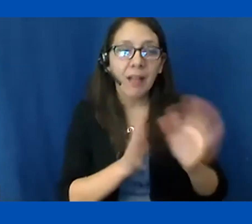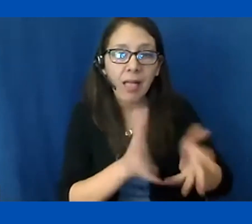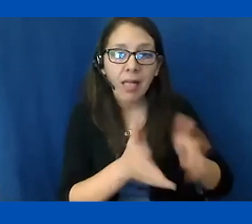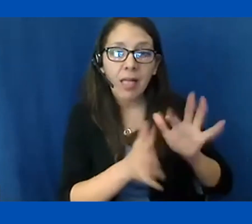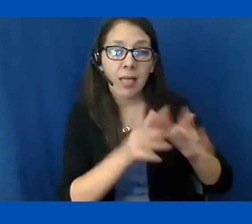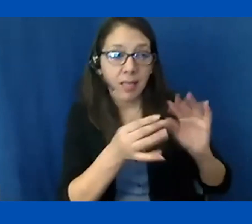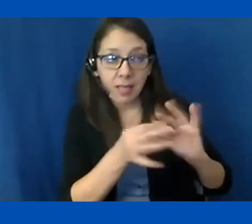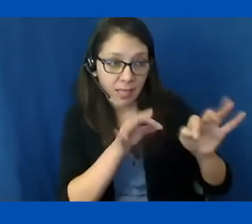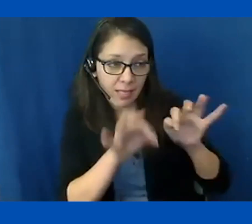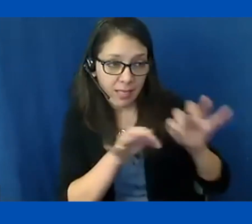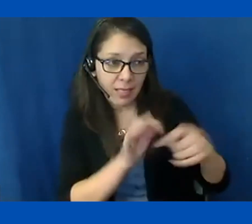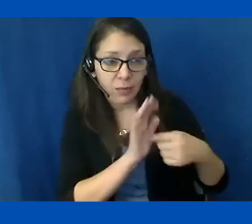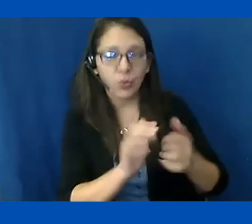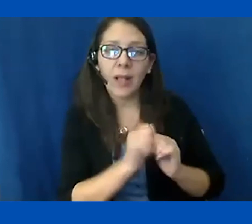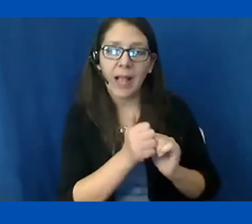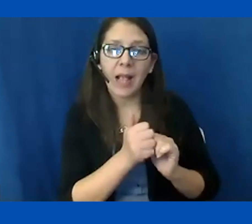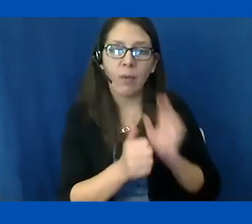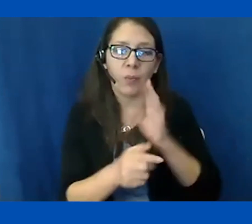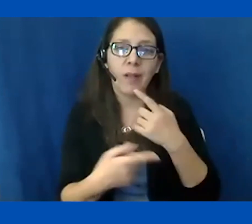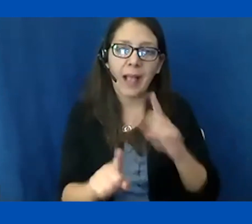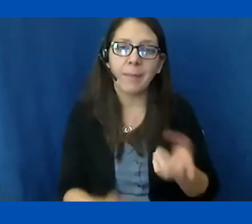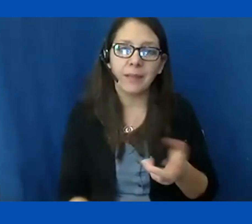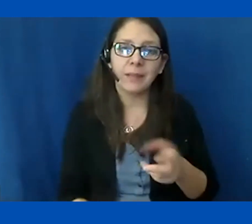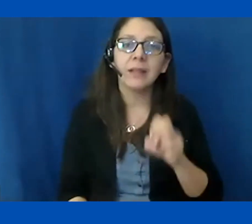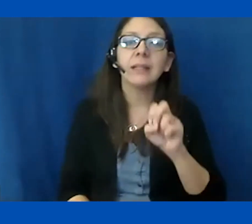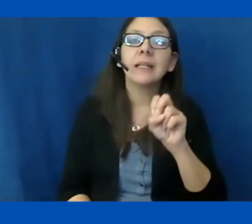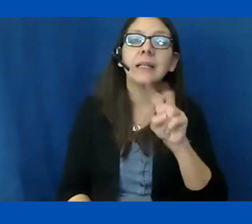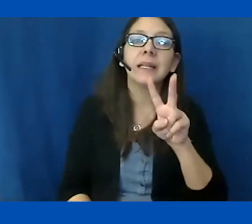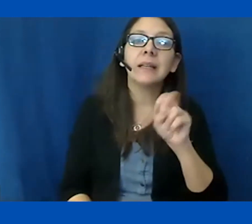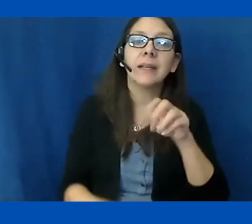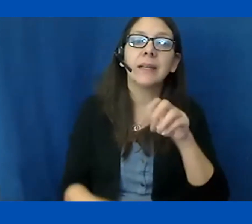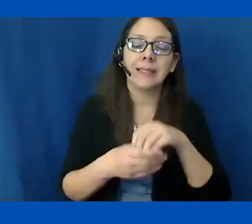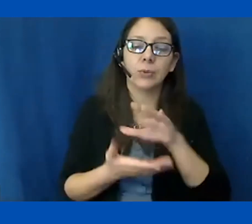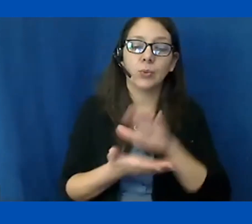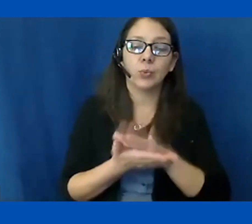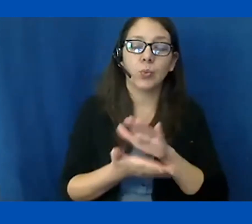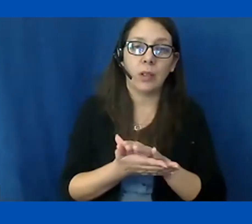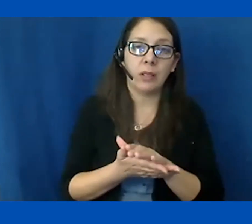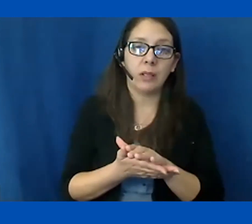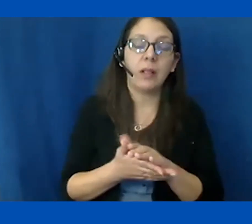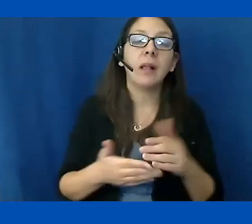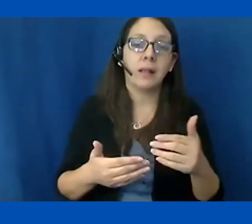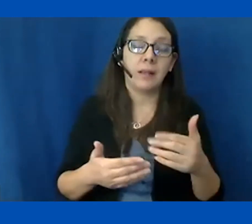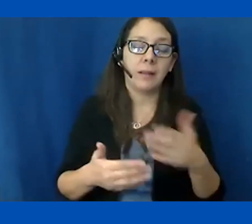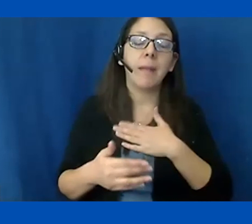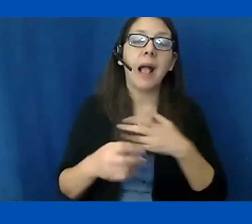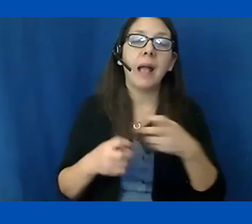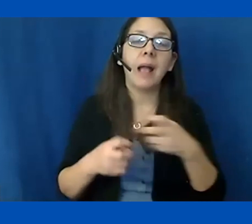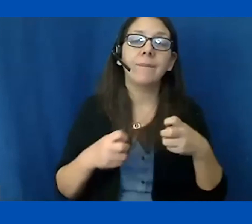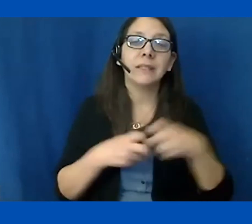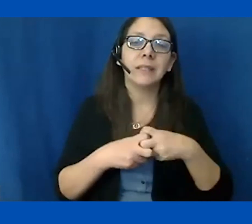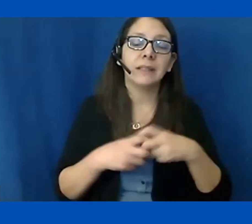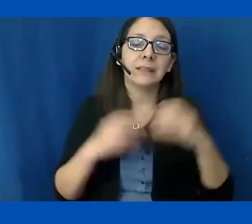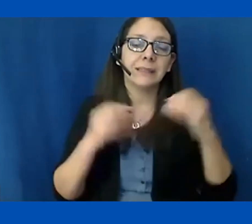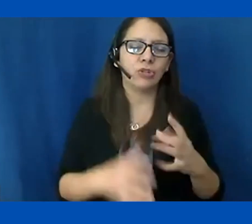going to happen. Um, and even in school, whenever it's been a time where I've had my physics teachers say, I don't know